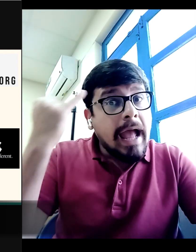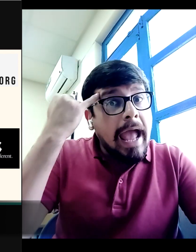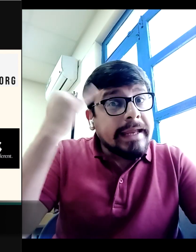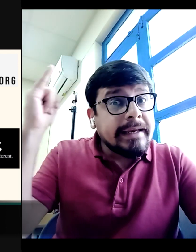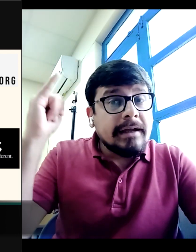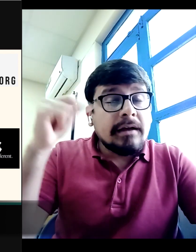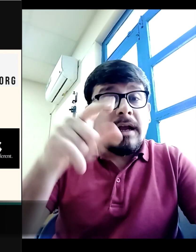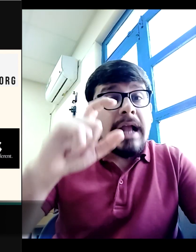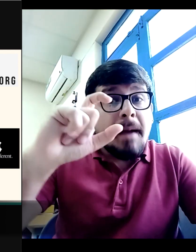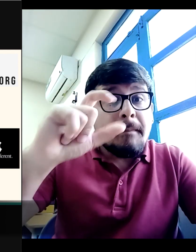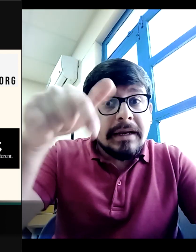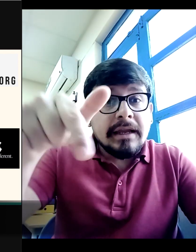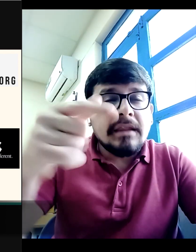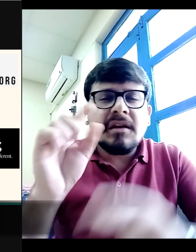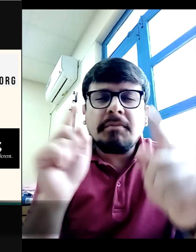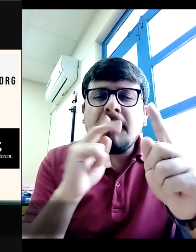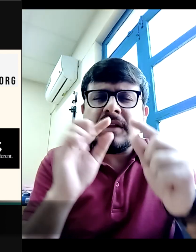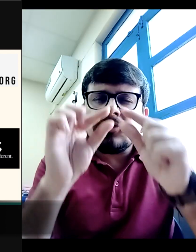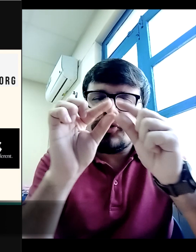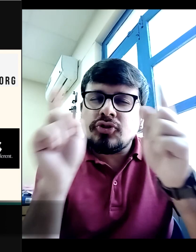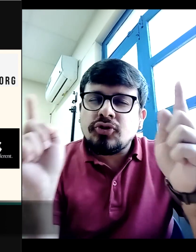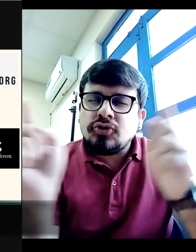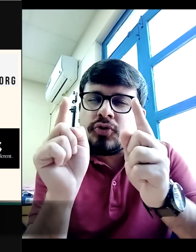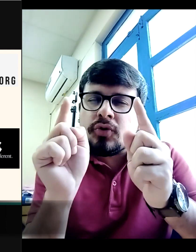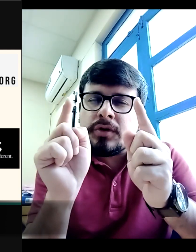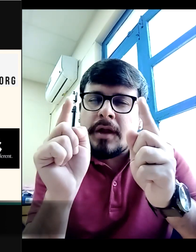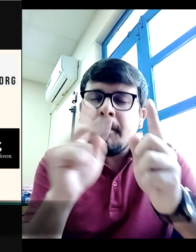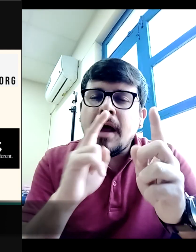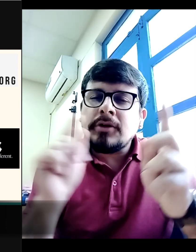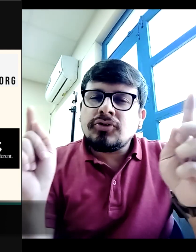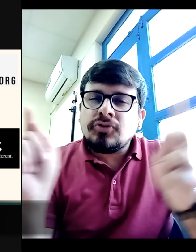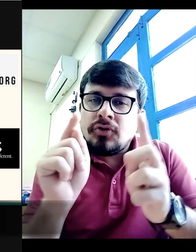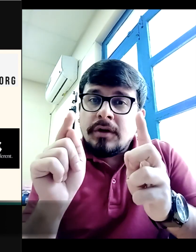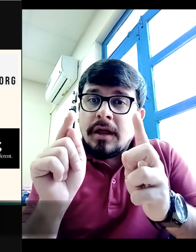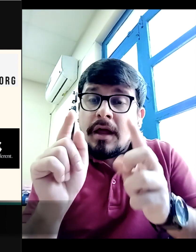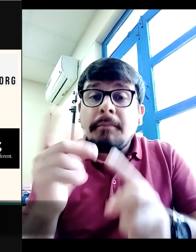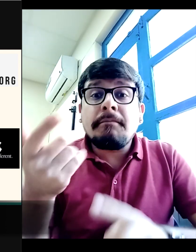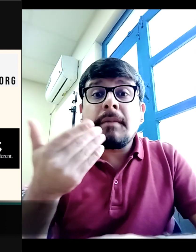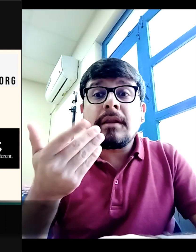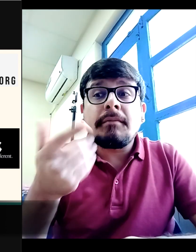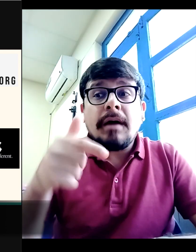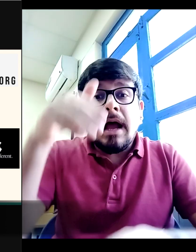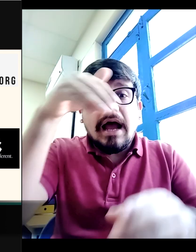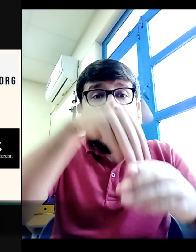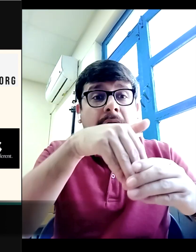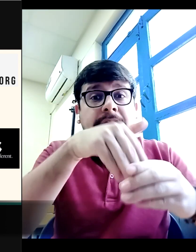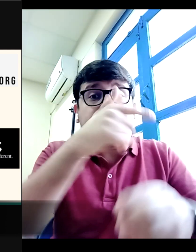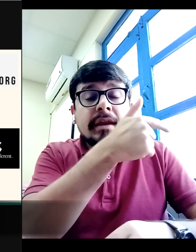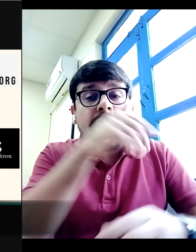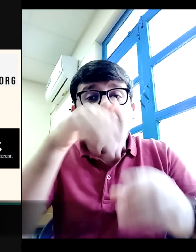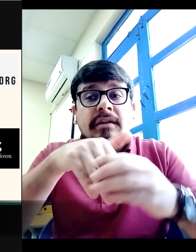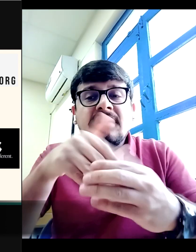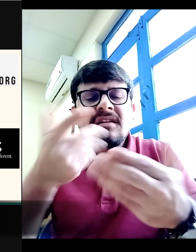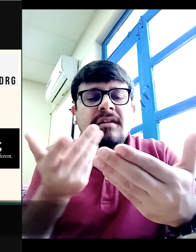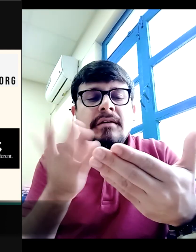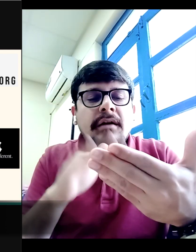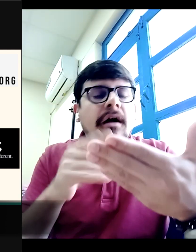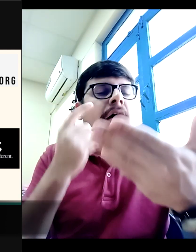For example, sandwich company Subway, they have a slogan, Eat